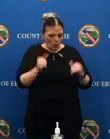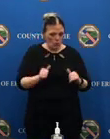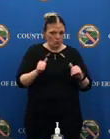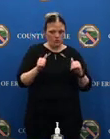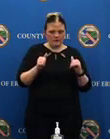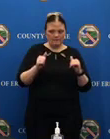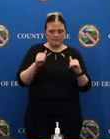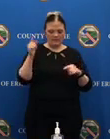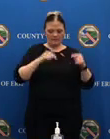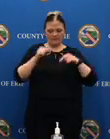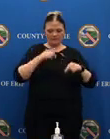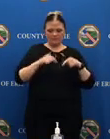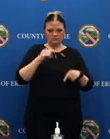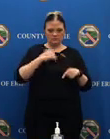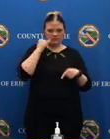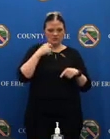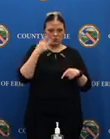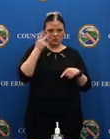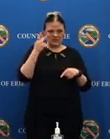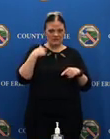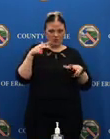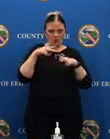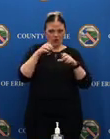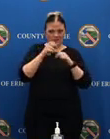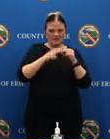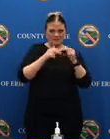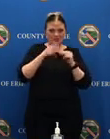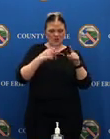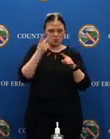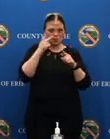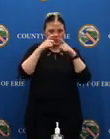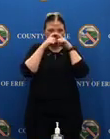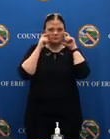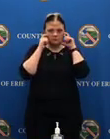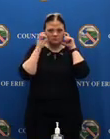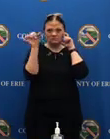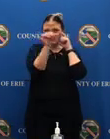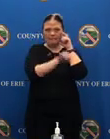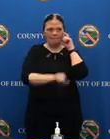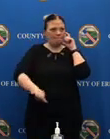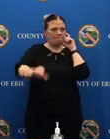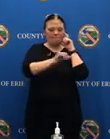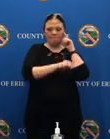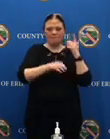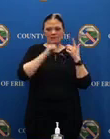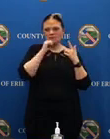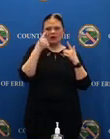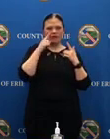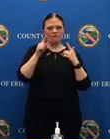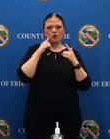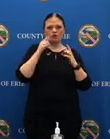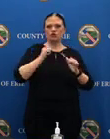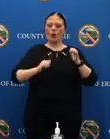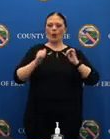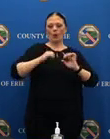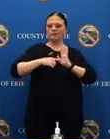just go backtrack, if you see me walking in the building, you see me with this on just like everyone else is on. We're not wearing it for the press conference,